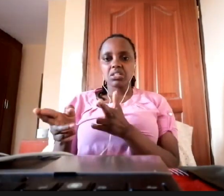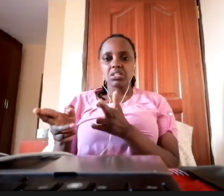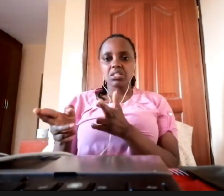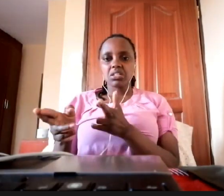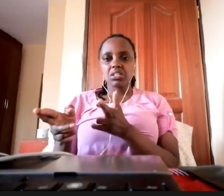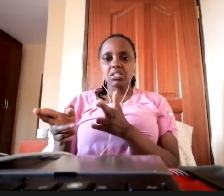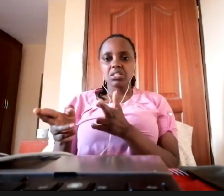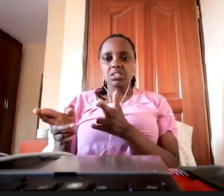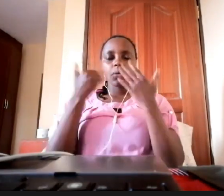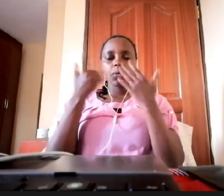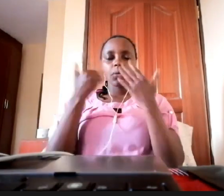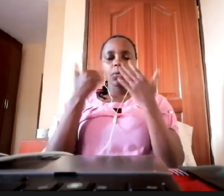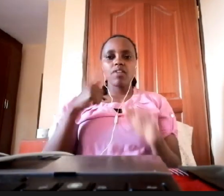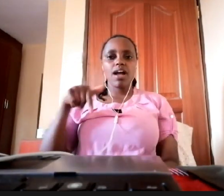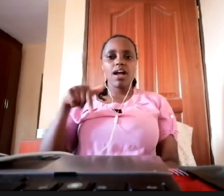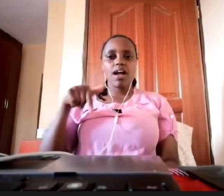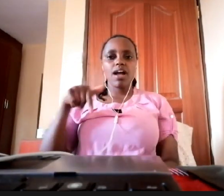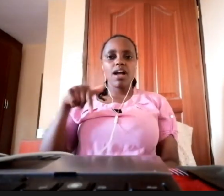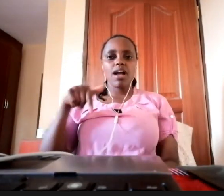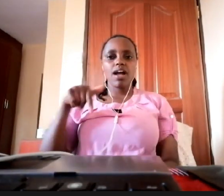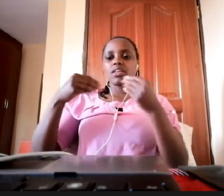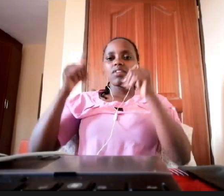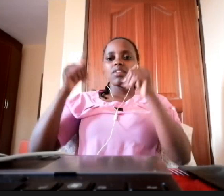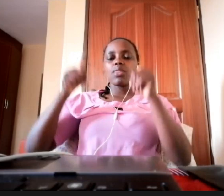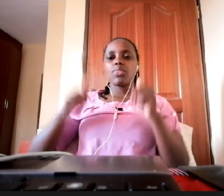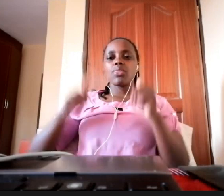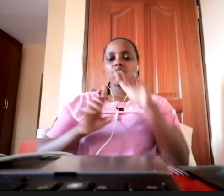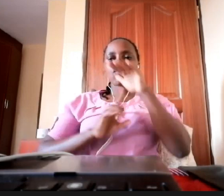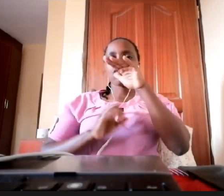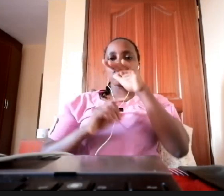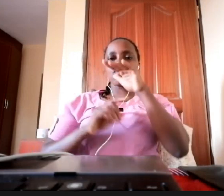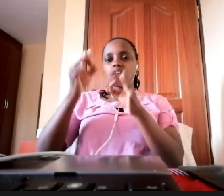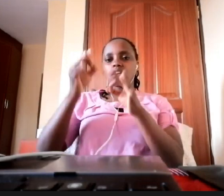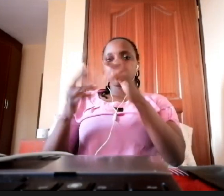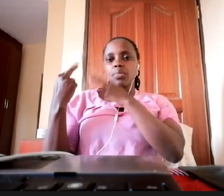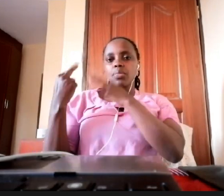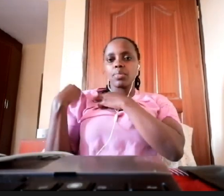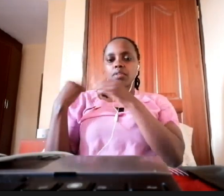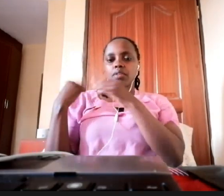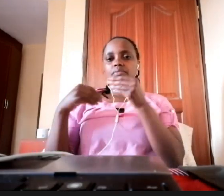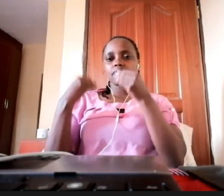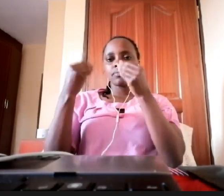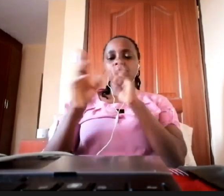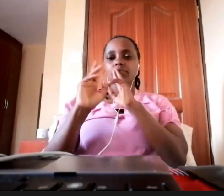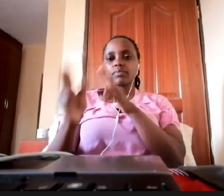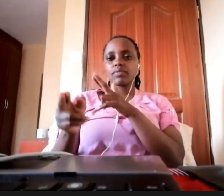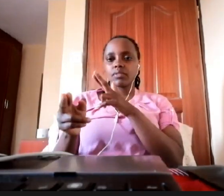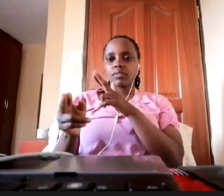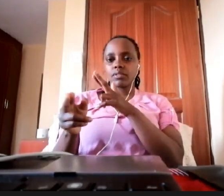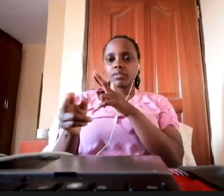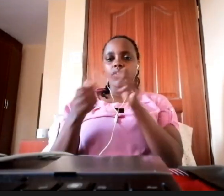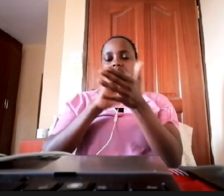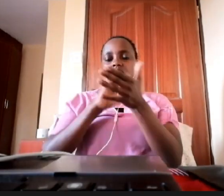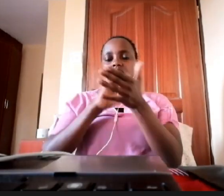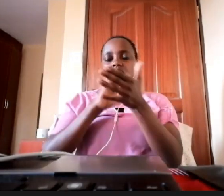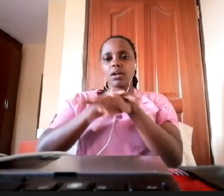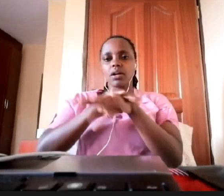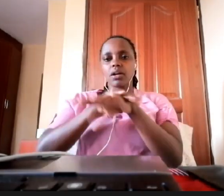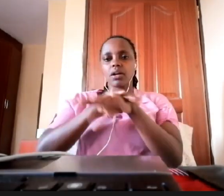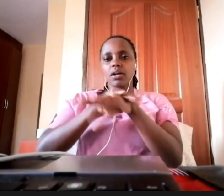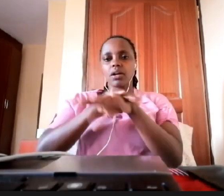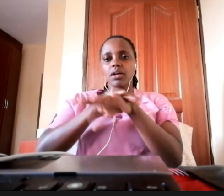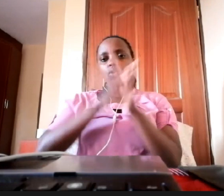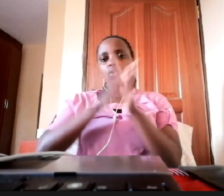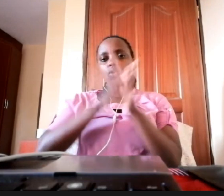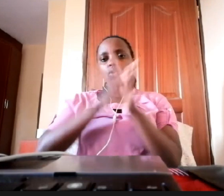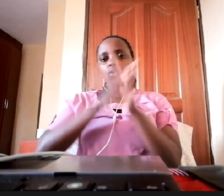understood that we were later notified by the Ministry for Justice responsible for submission of reports that funding has already been secured to prepare